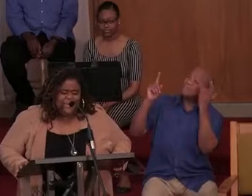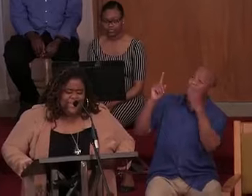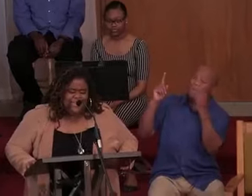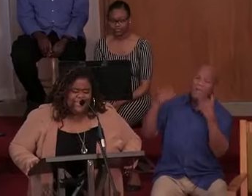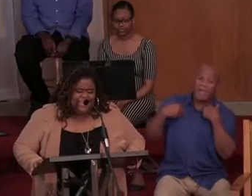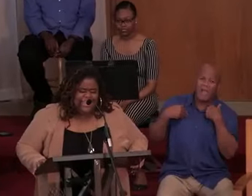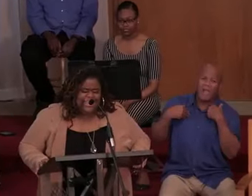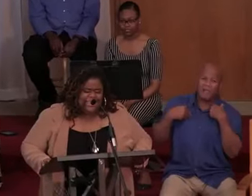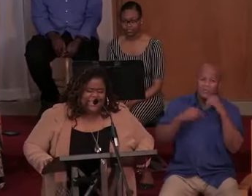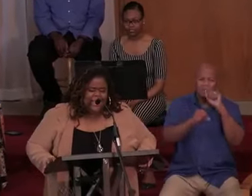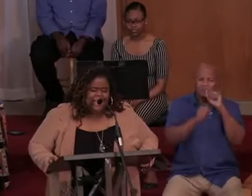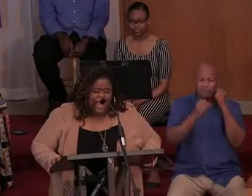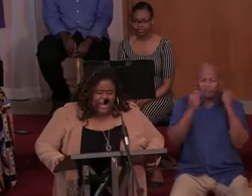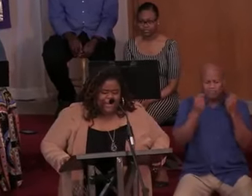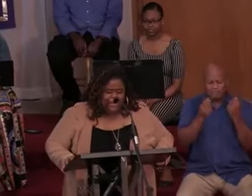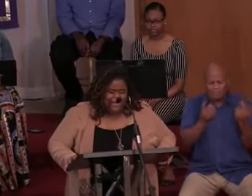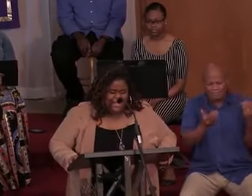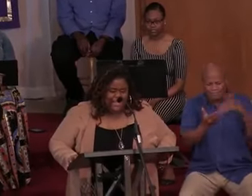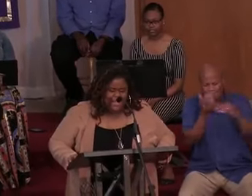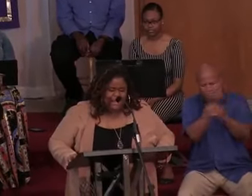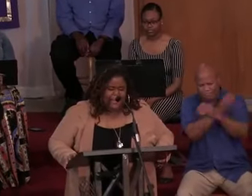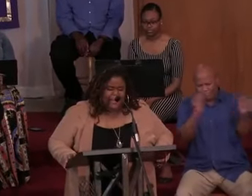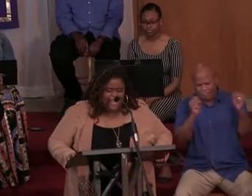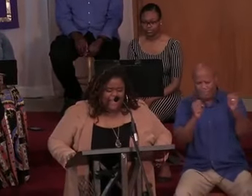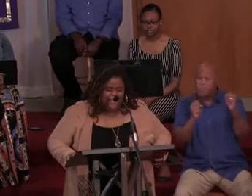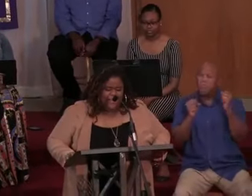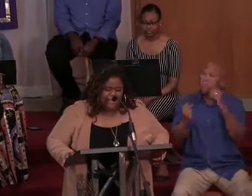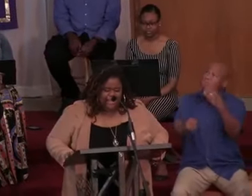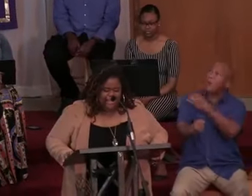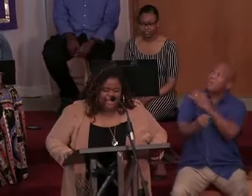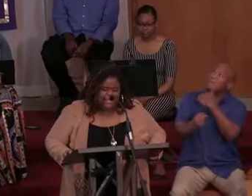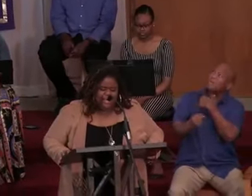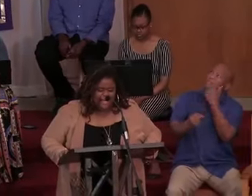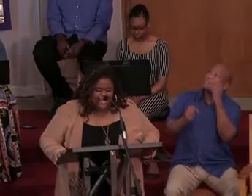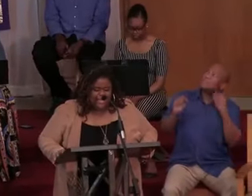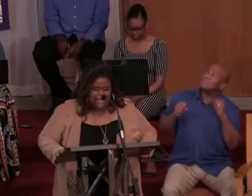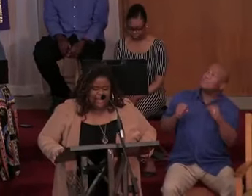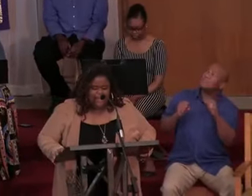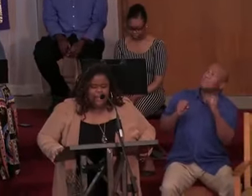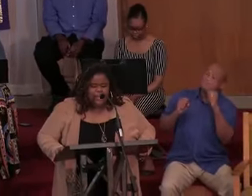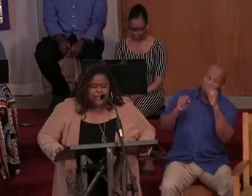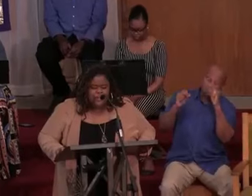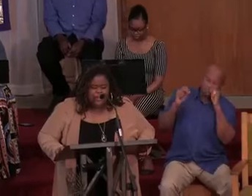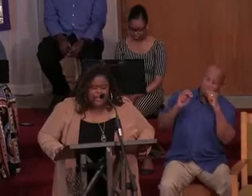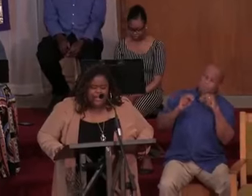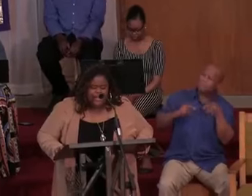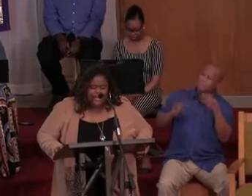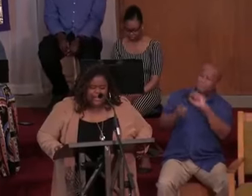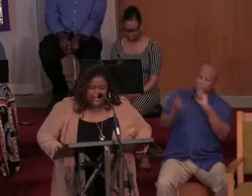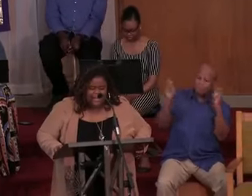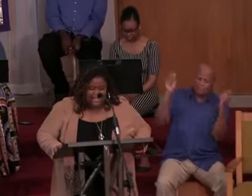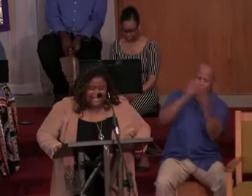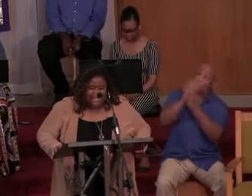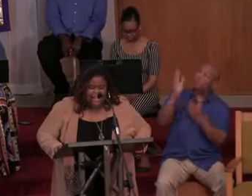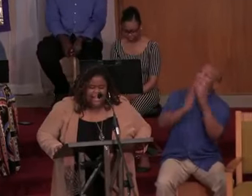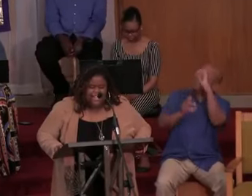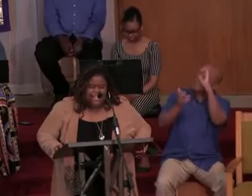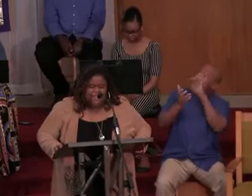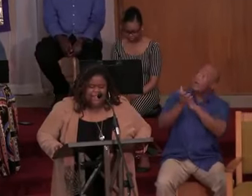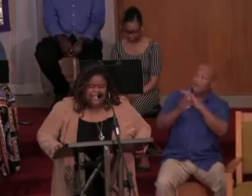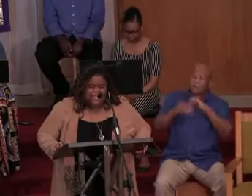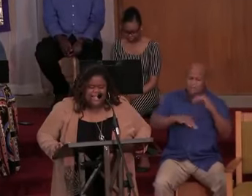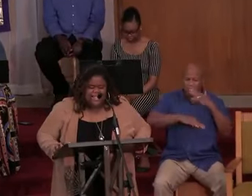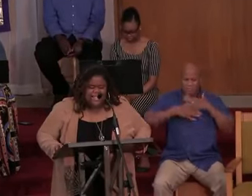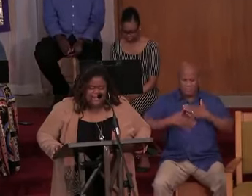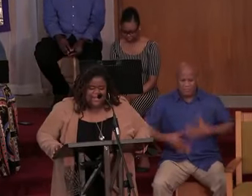has reconciliation power within it, God. We thank you for the ability to reconcile through your blood and through your body. On today,